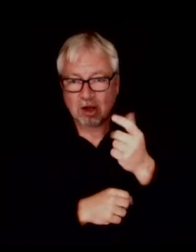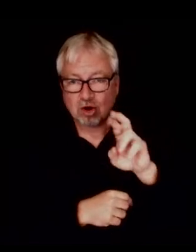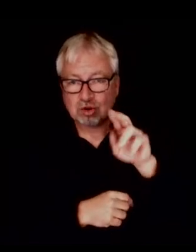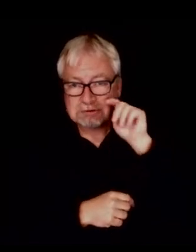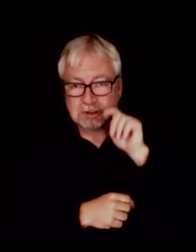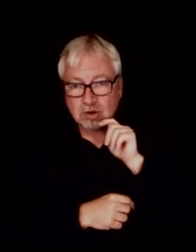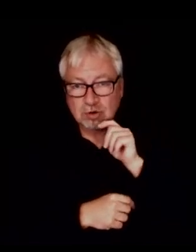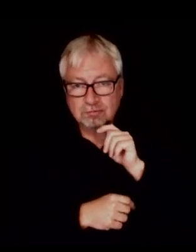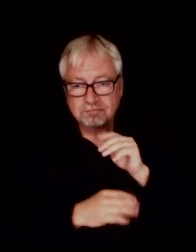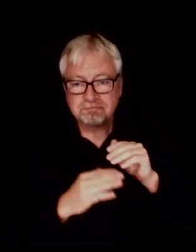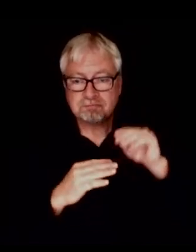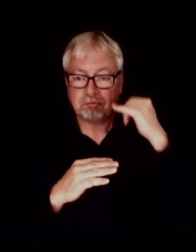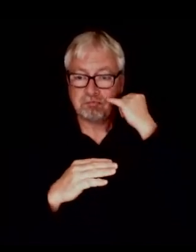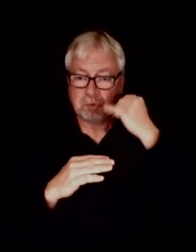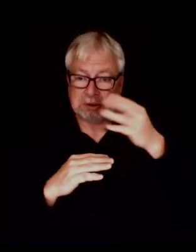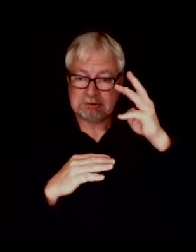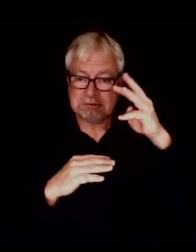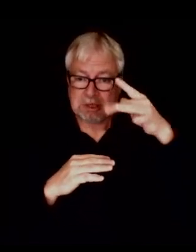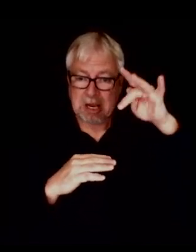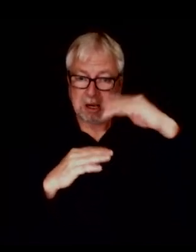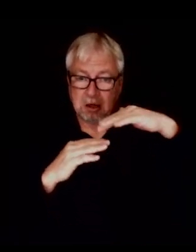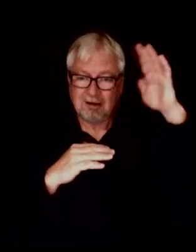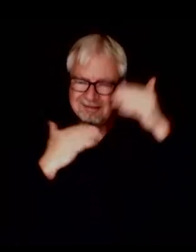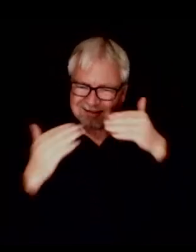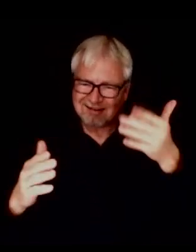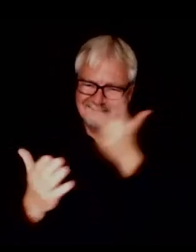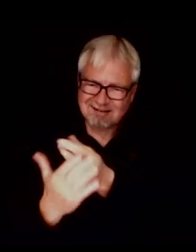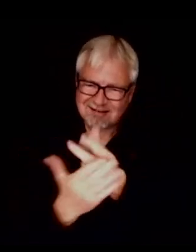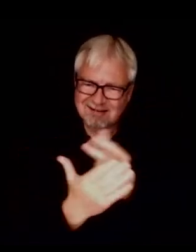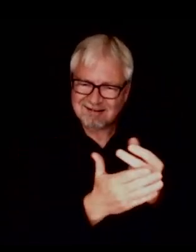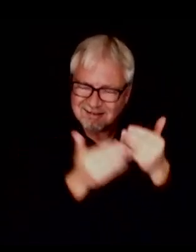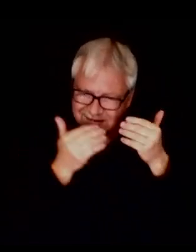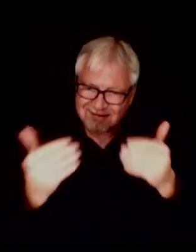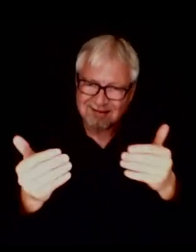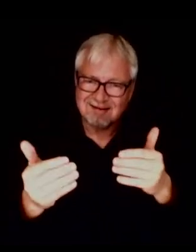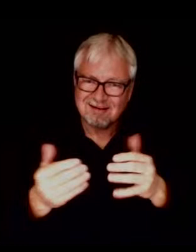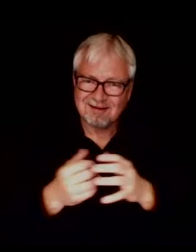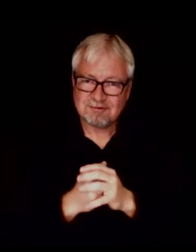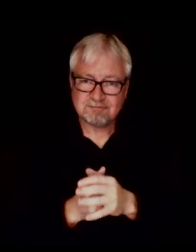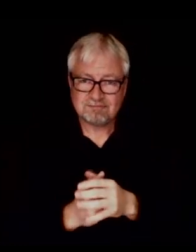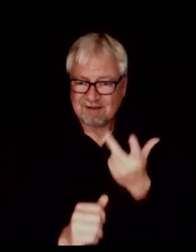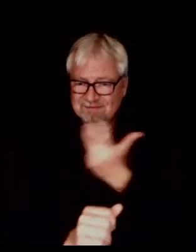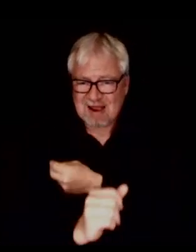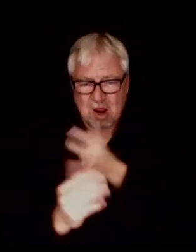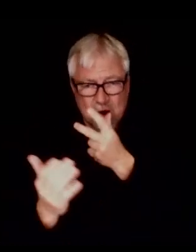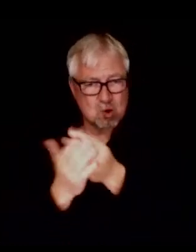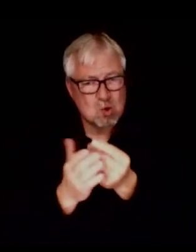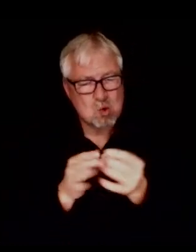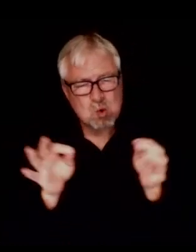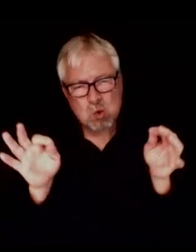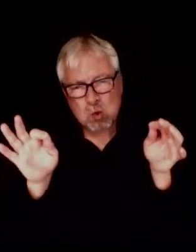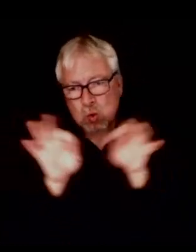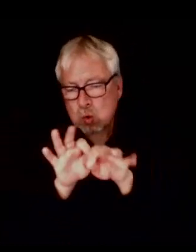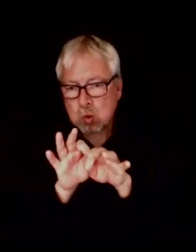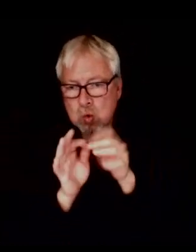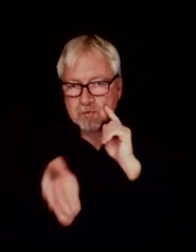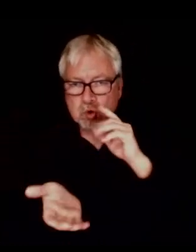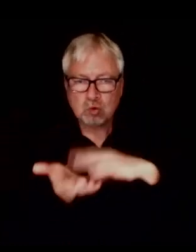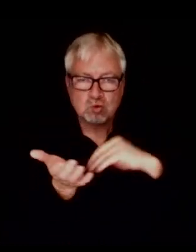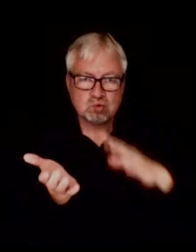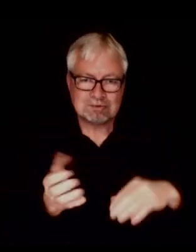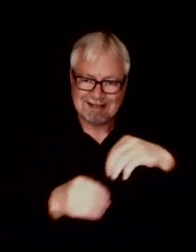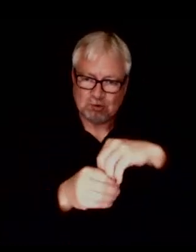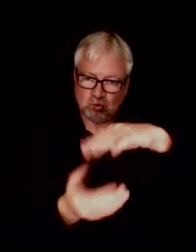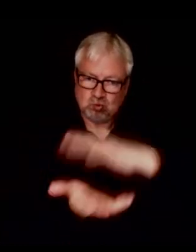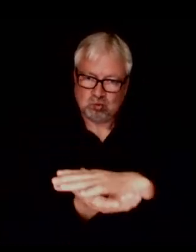those vaccines. Those vaccines continue to be crucial not only for what our students are able to do and maintain while they're in school, but it also allows